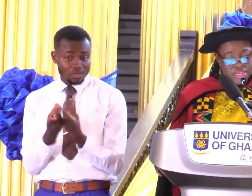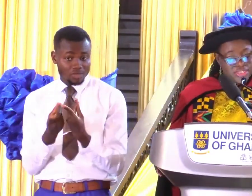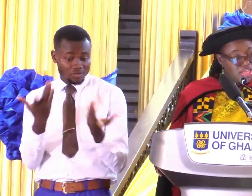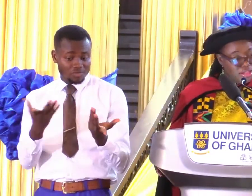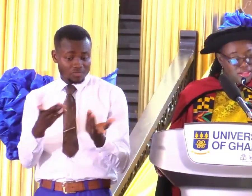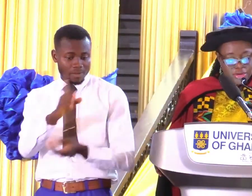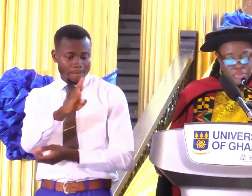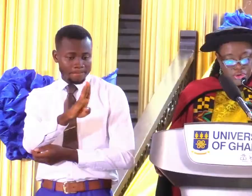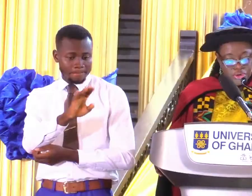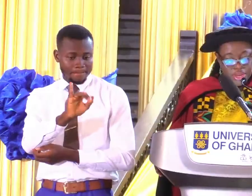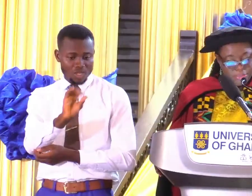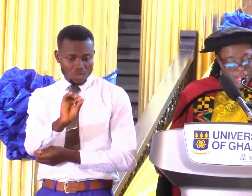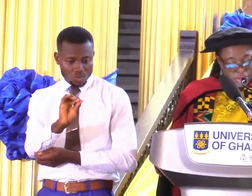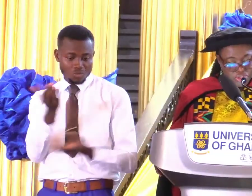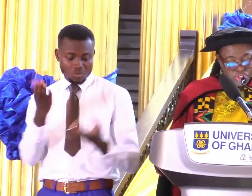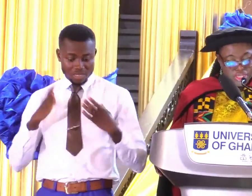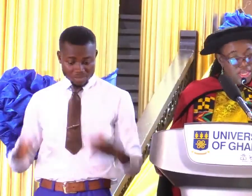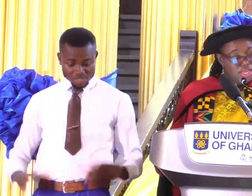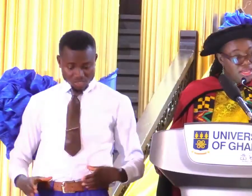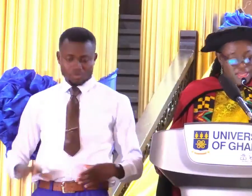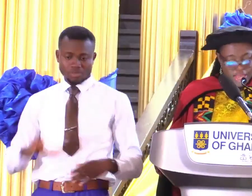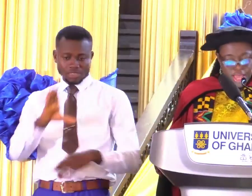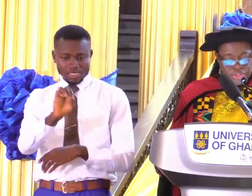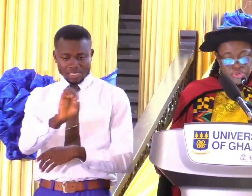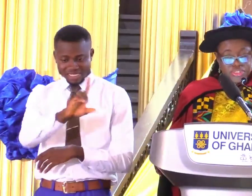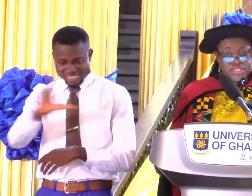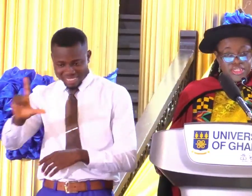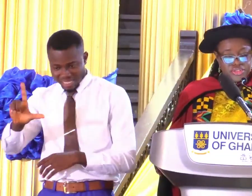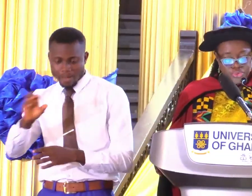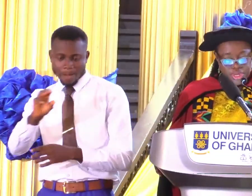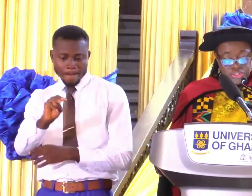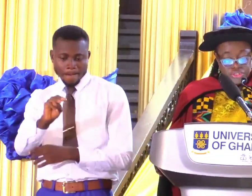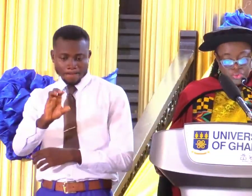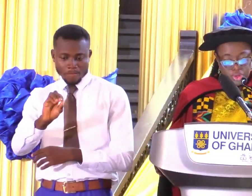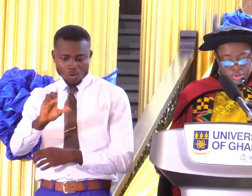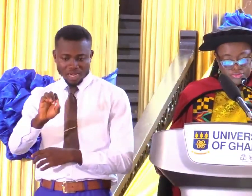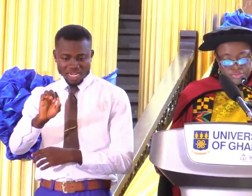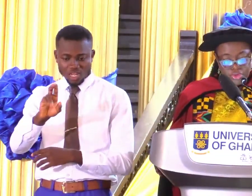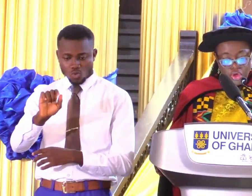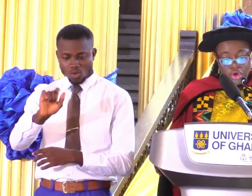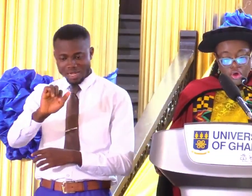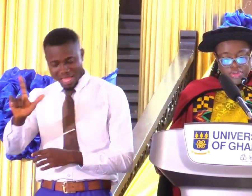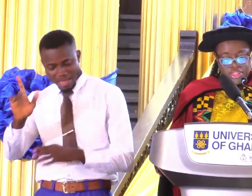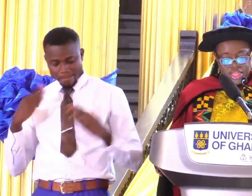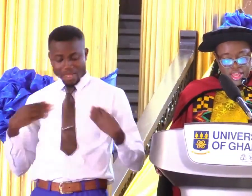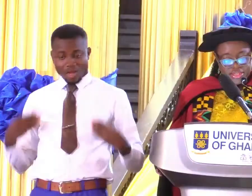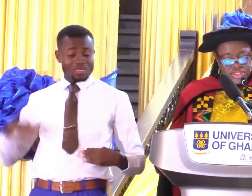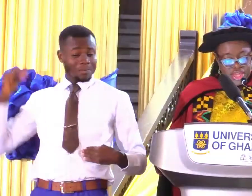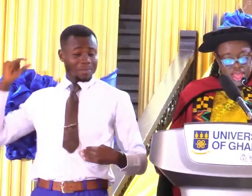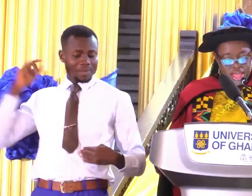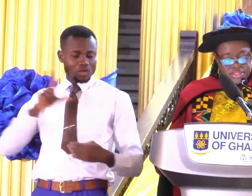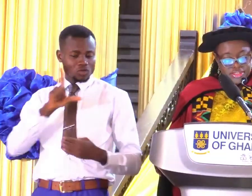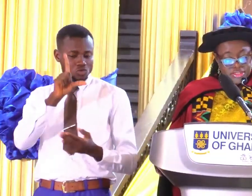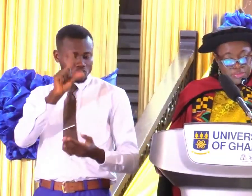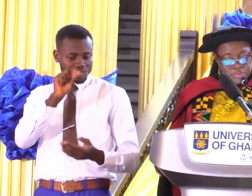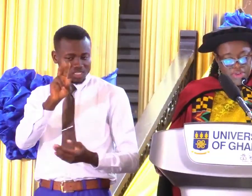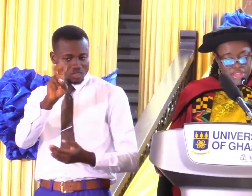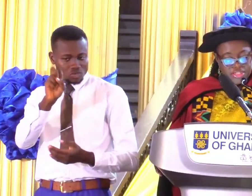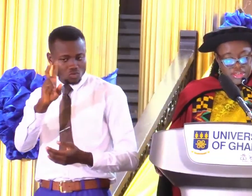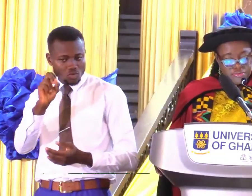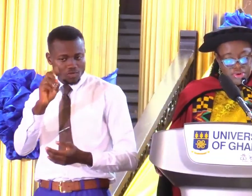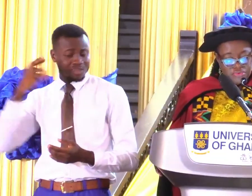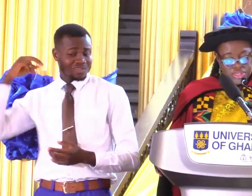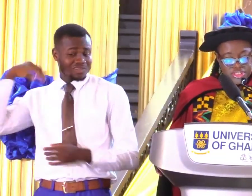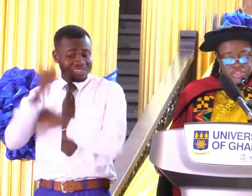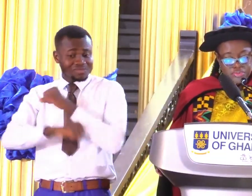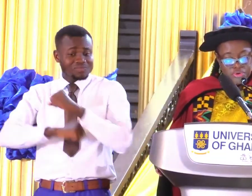Biochemistry, Cell and Molecular Biology here at UG since 2012. Over the years, she has supervised